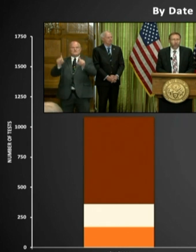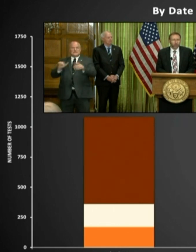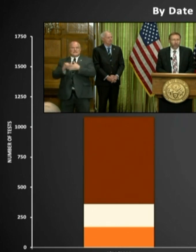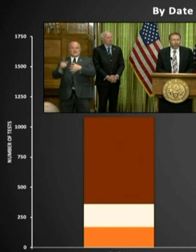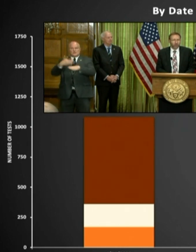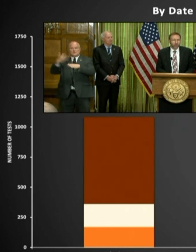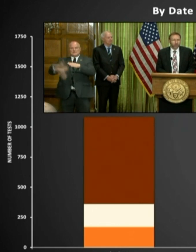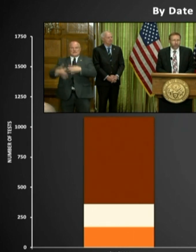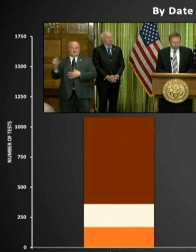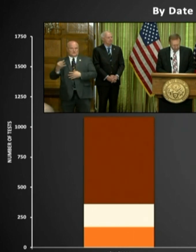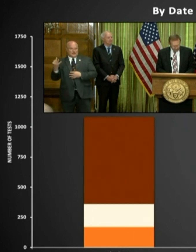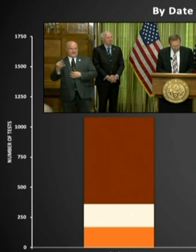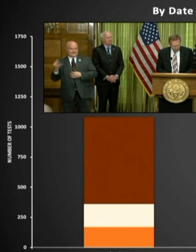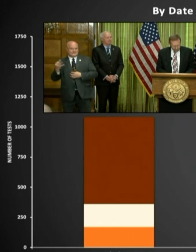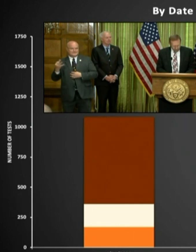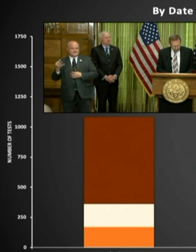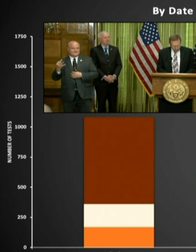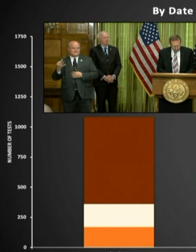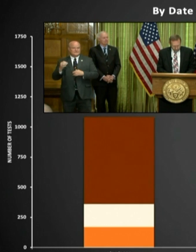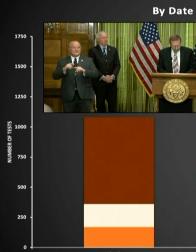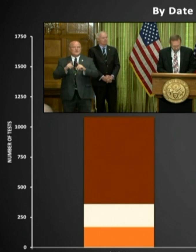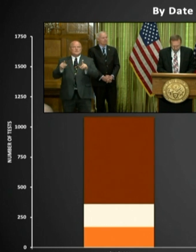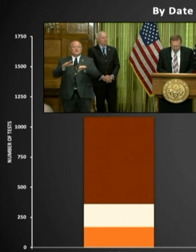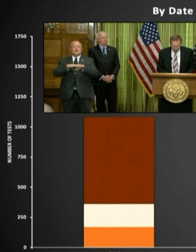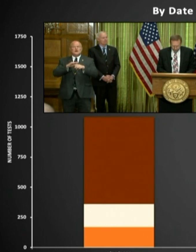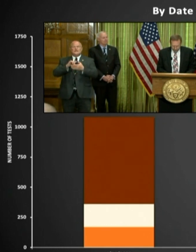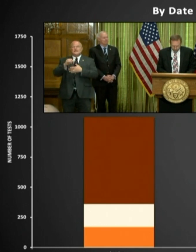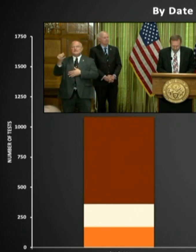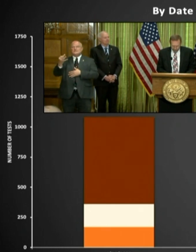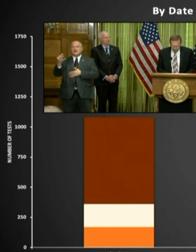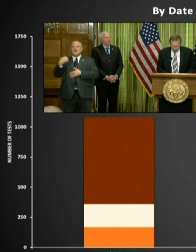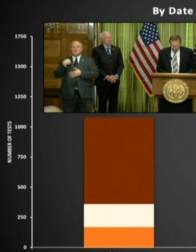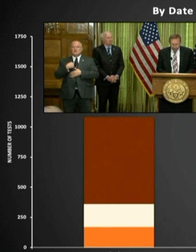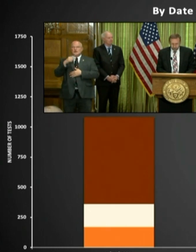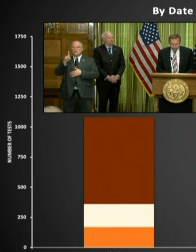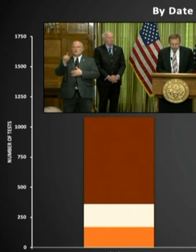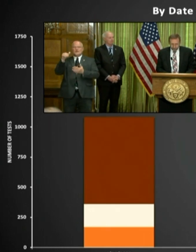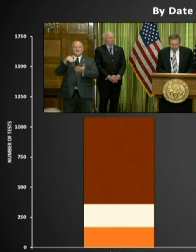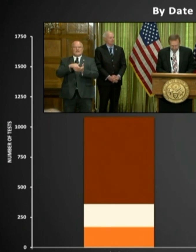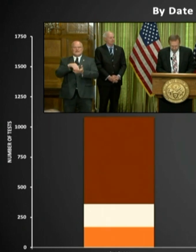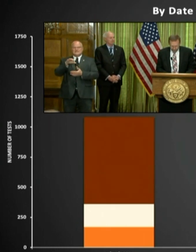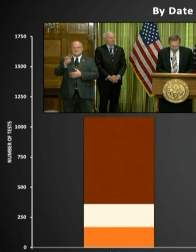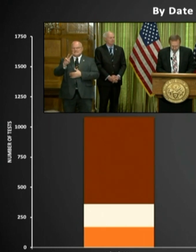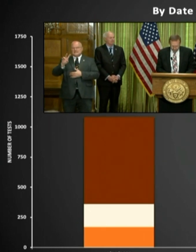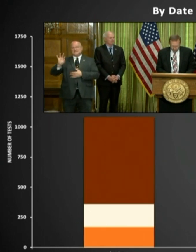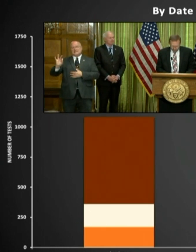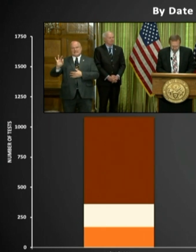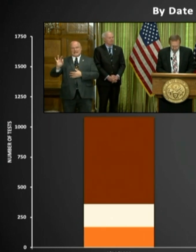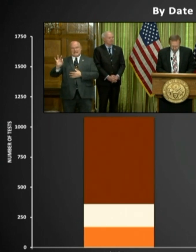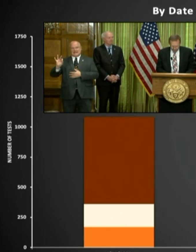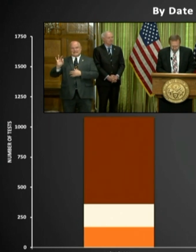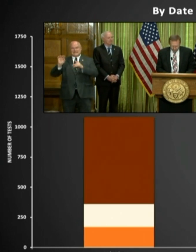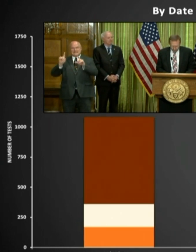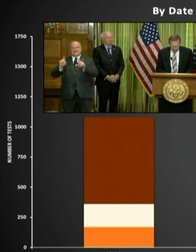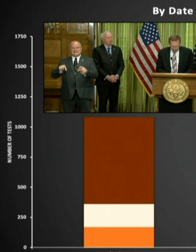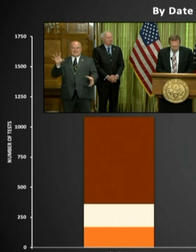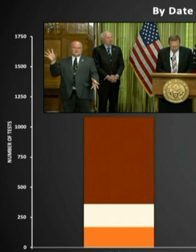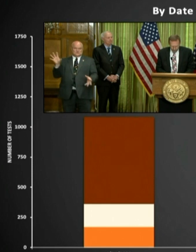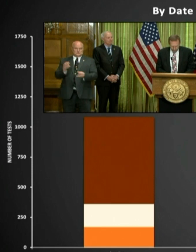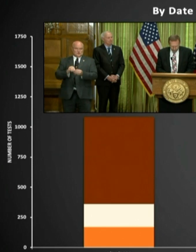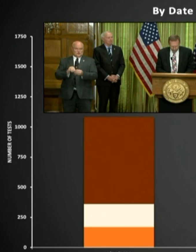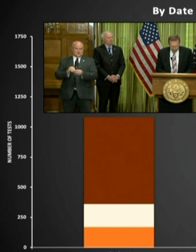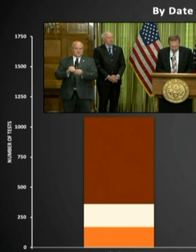that were done on Friday. But on that Friday, we had 1,079 tests